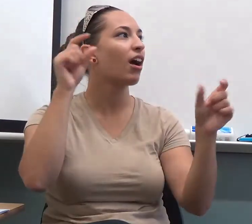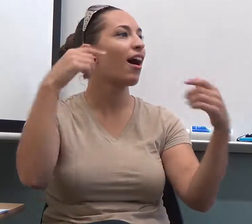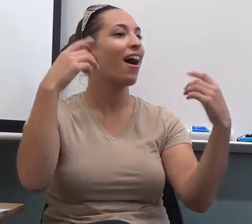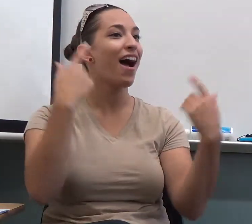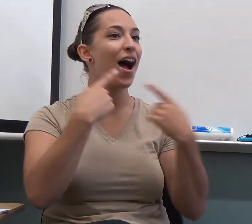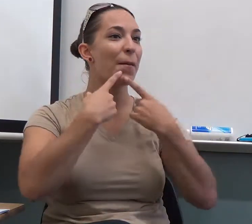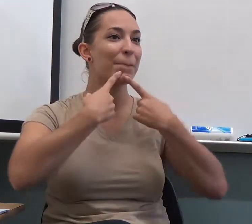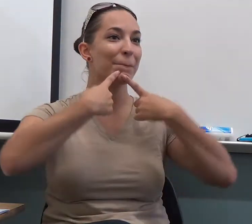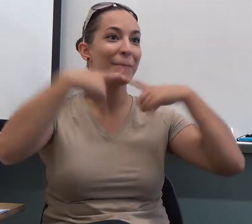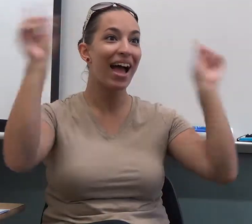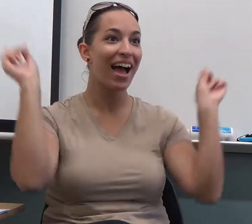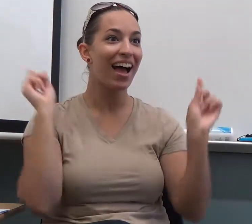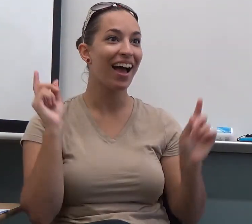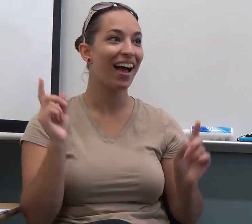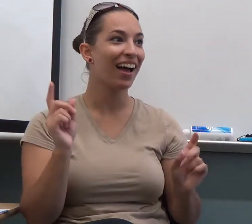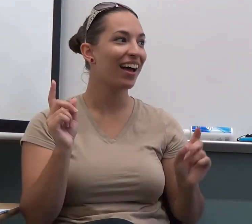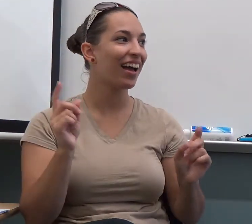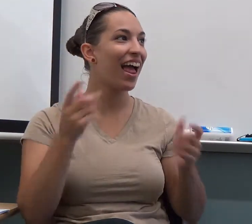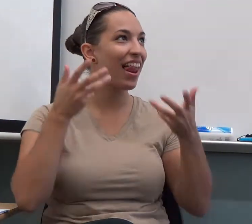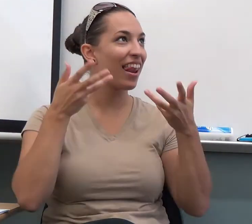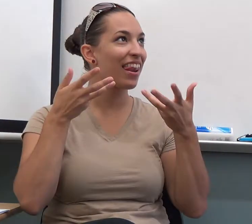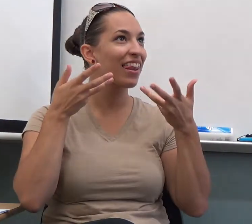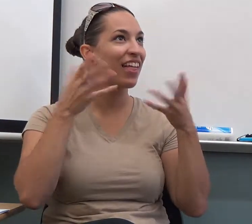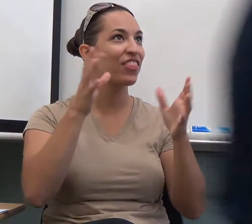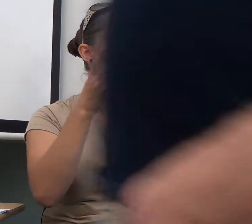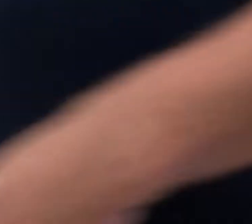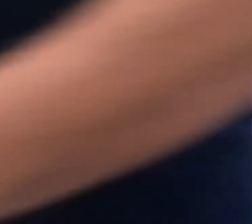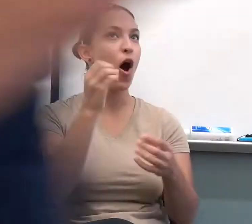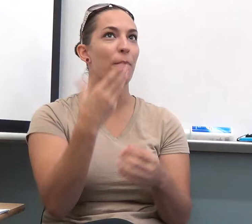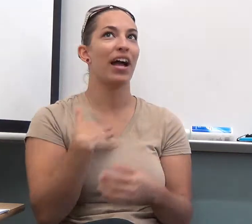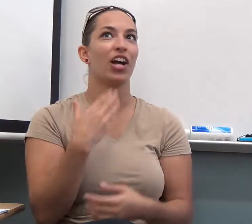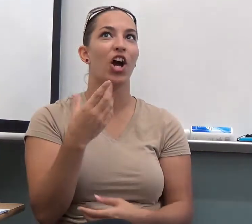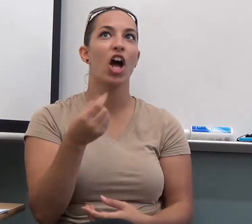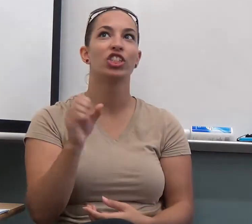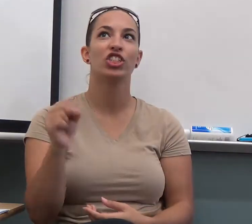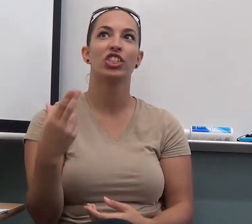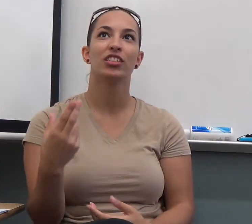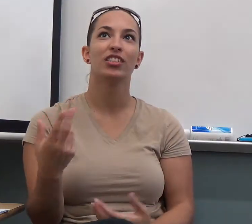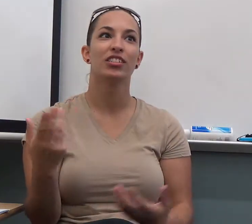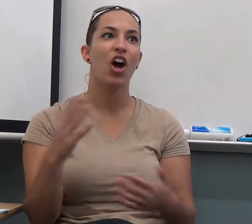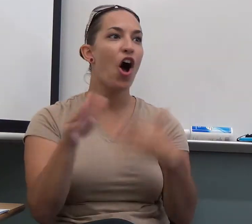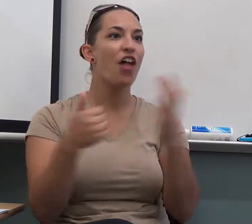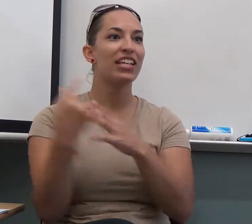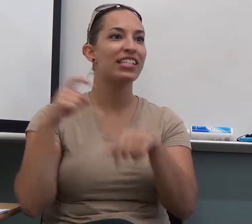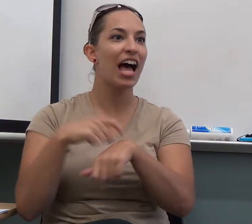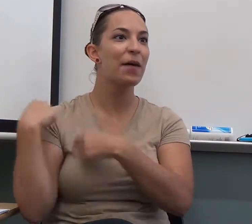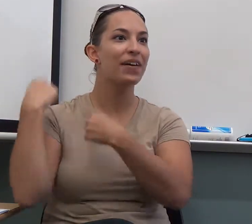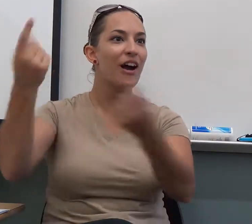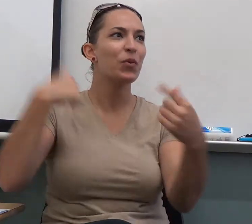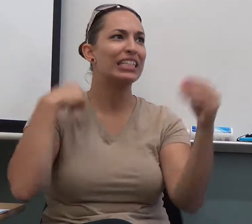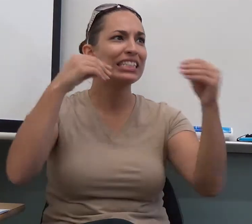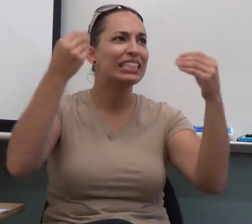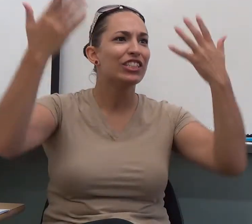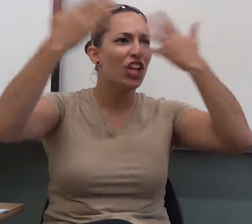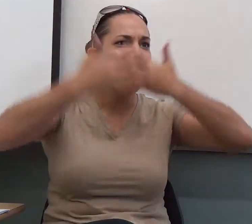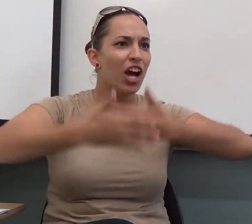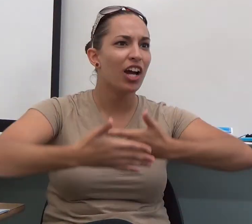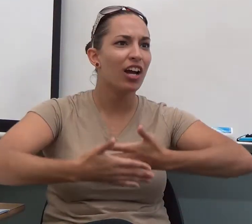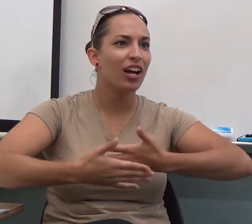Aha! Yeah, Let there be light. Oh my gosh. yeah. All this time we've been teaching in the dark and waking all of you